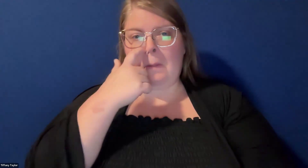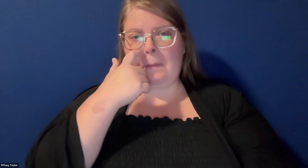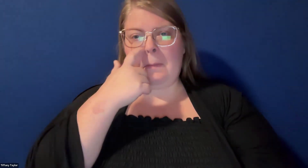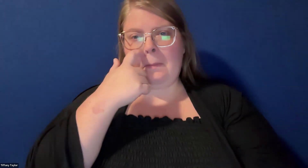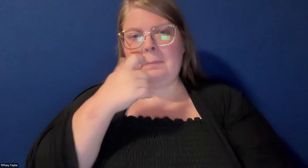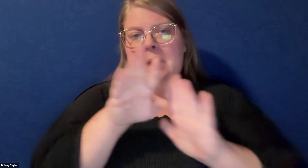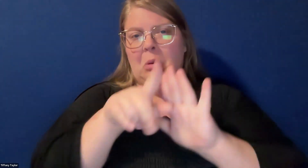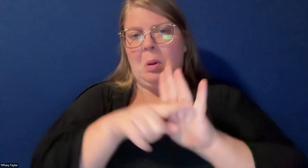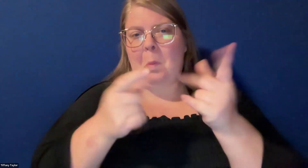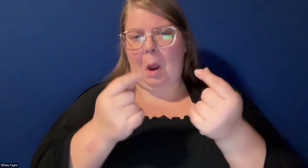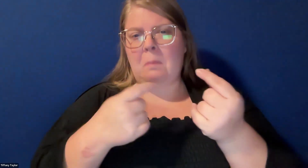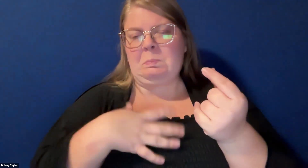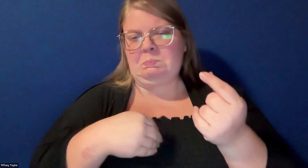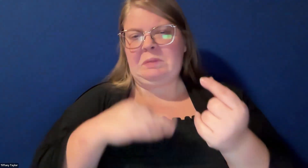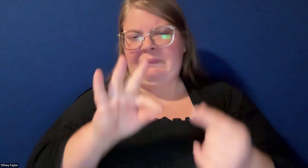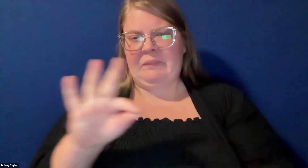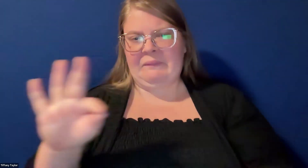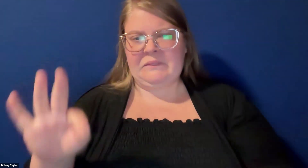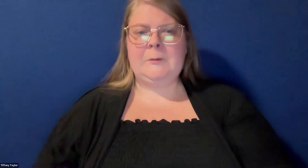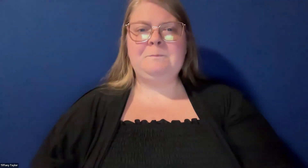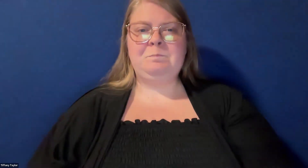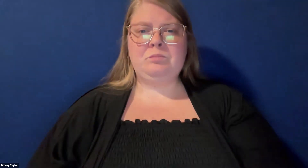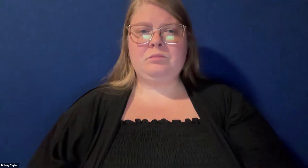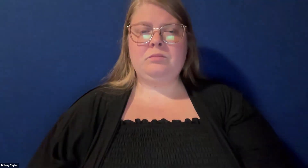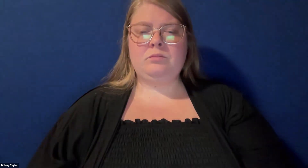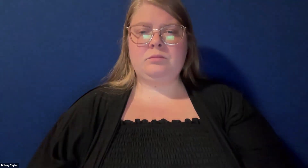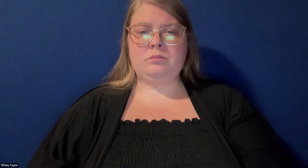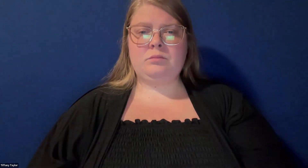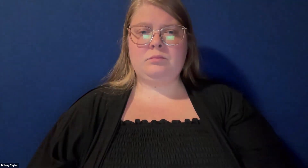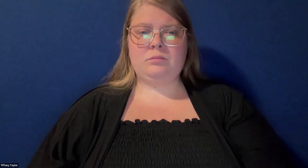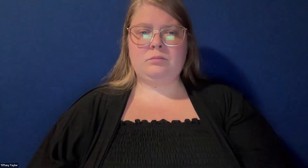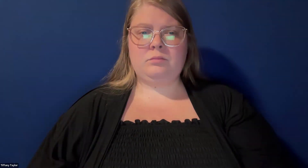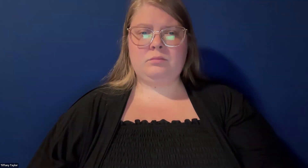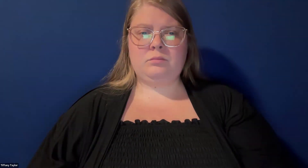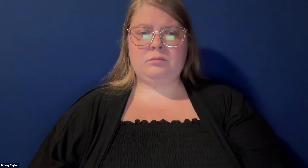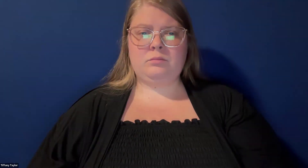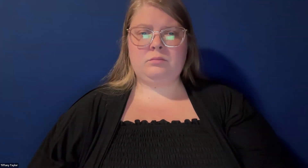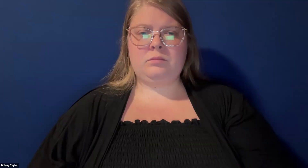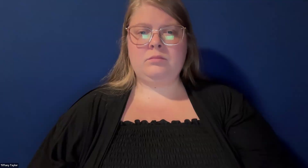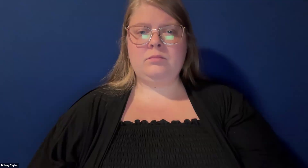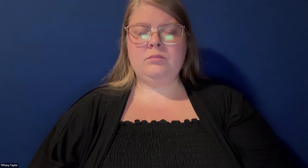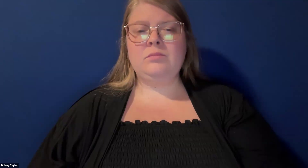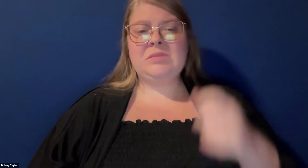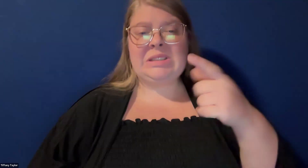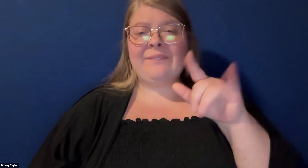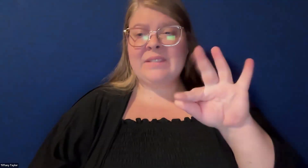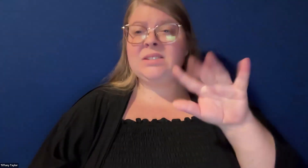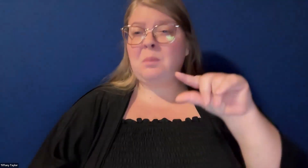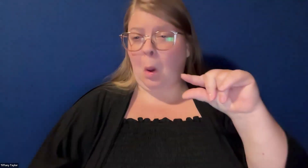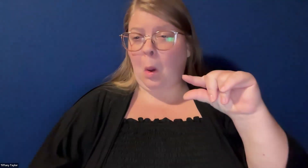So see, uh, this is small text, but the large text is good. But for